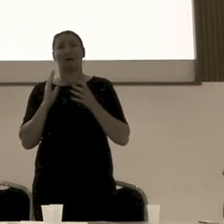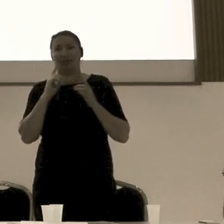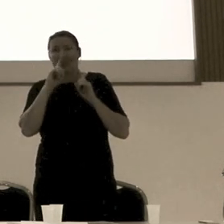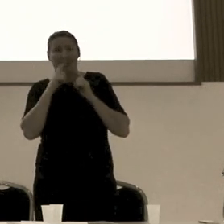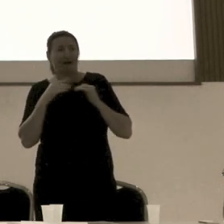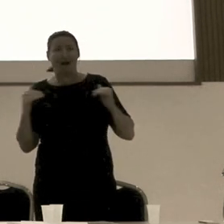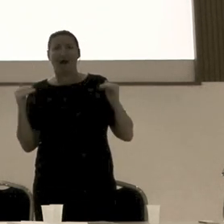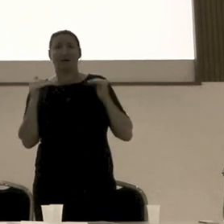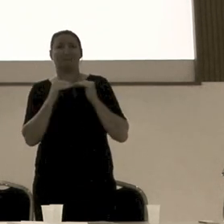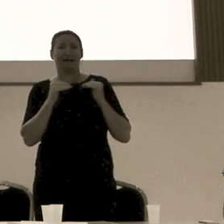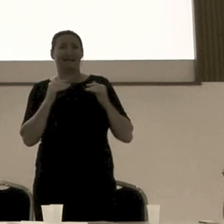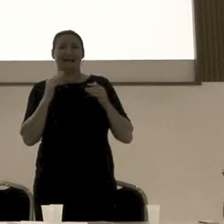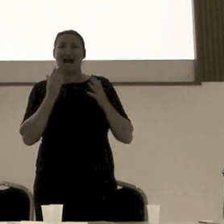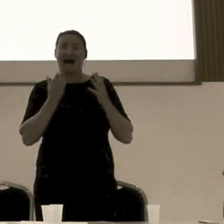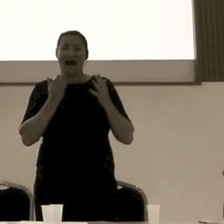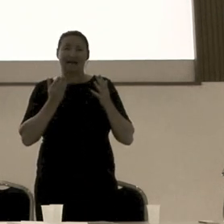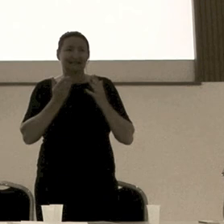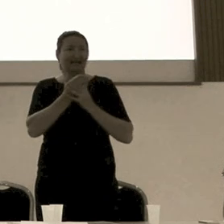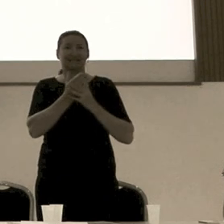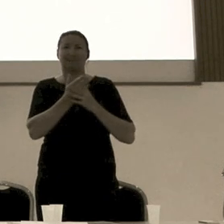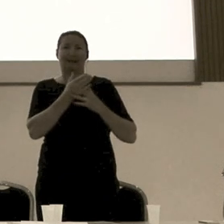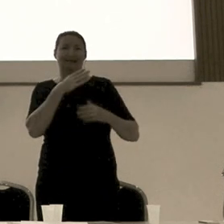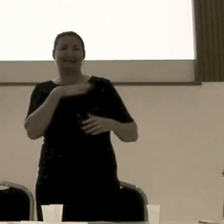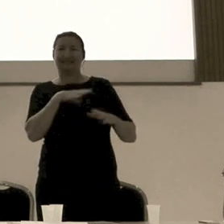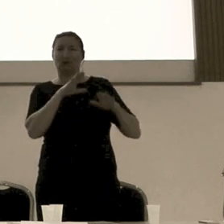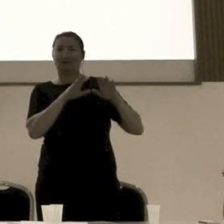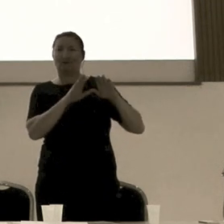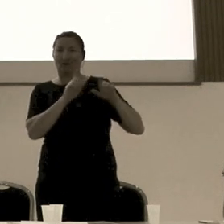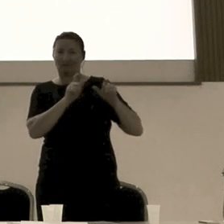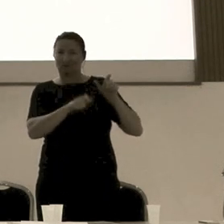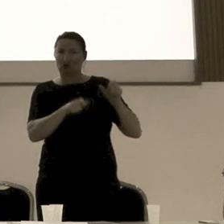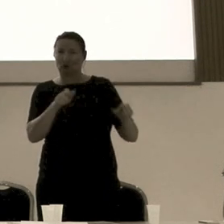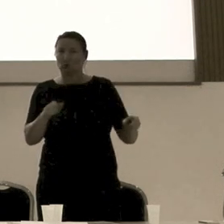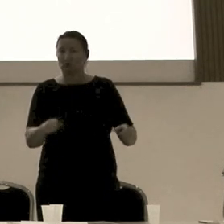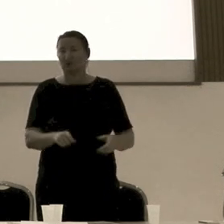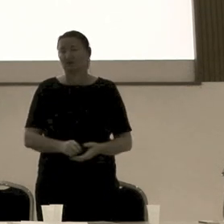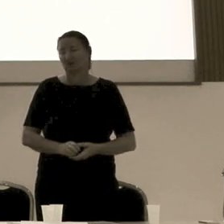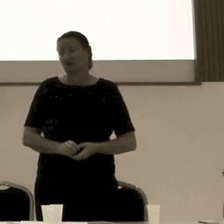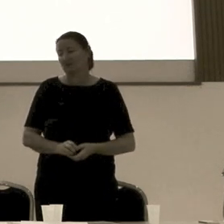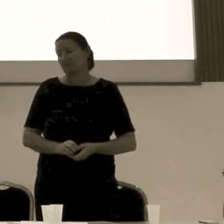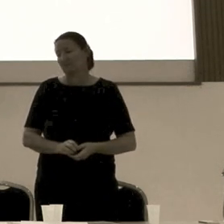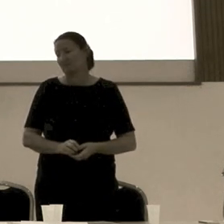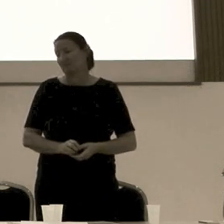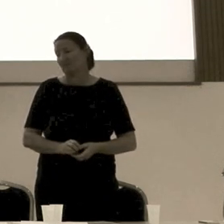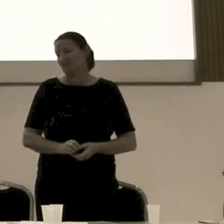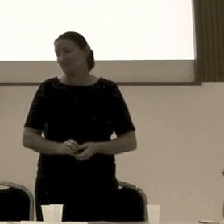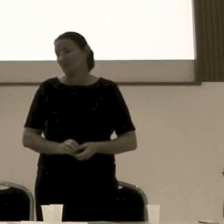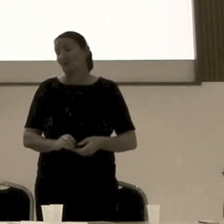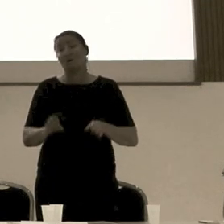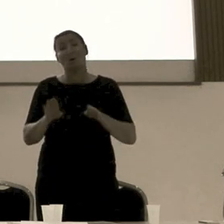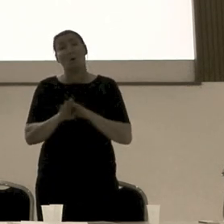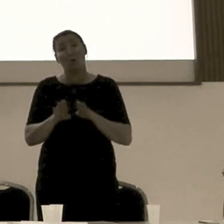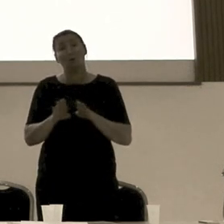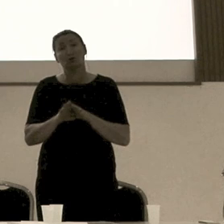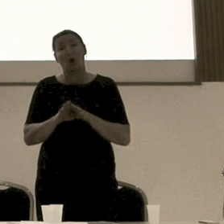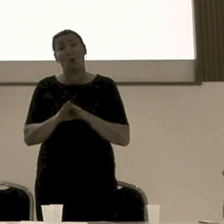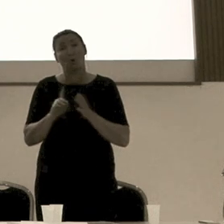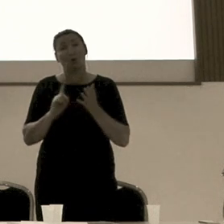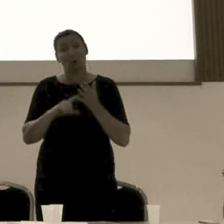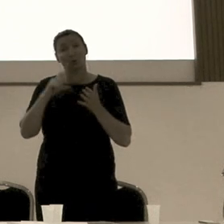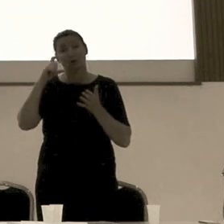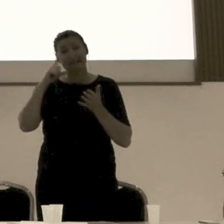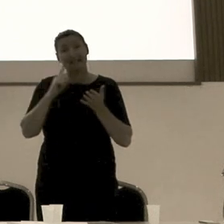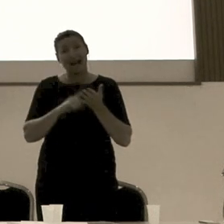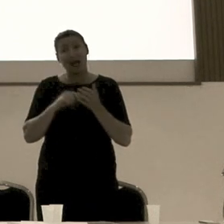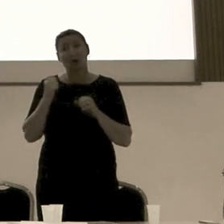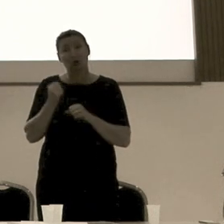the basic accessibility needs of all disabled students. But UCL should also hire more disabled staff in general. This